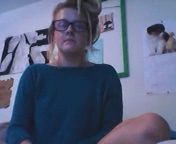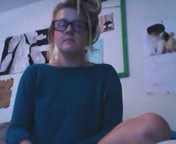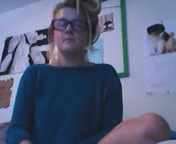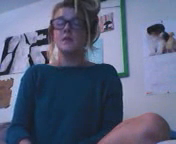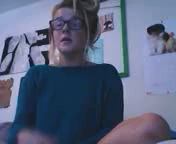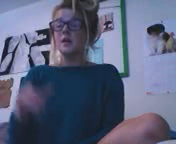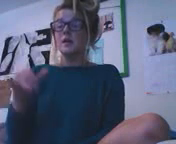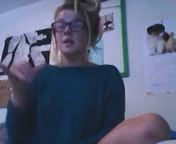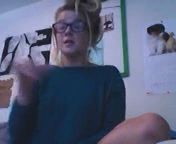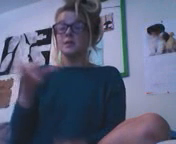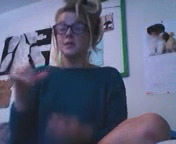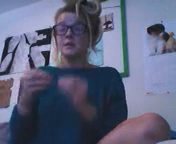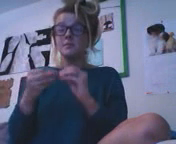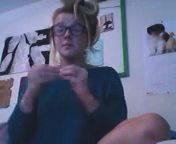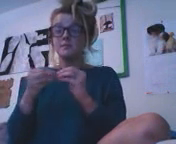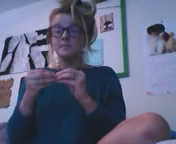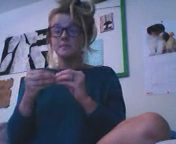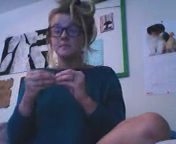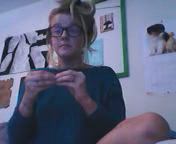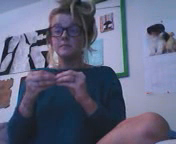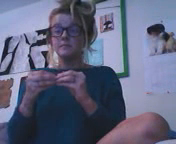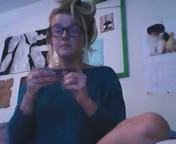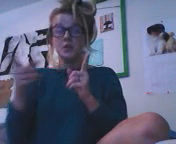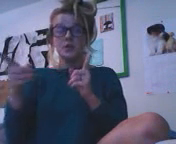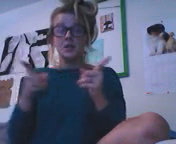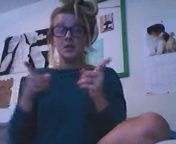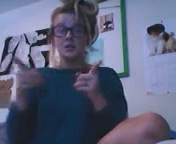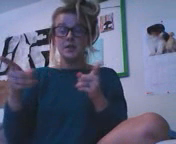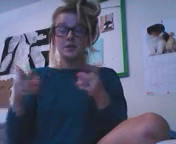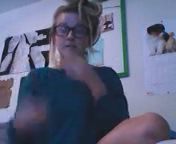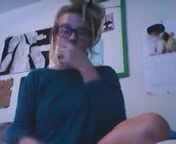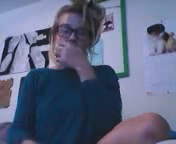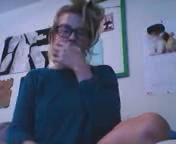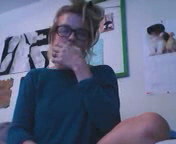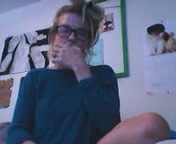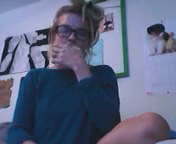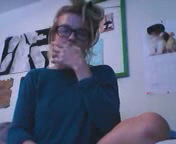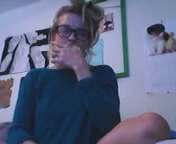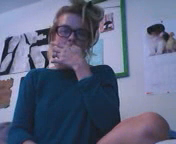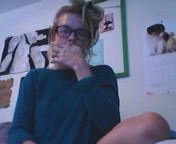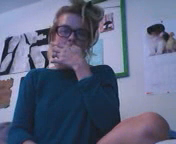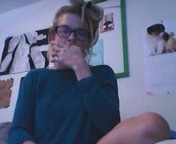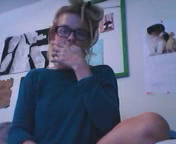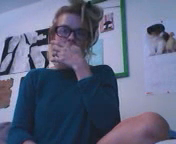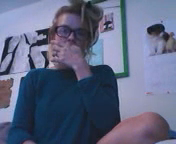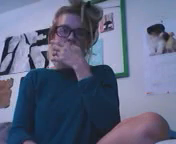atom on the reactant side and the product side, I can consider this reaction correctly balanced.